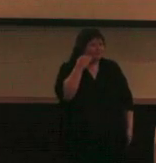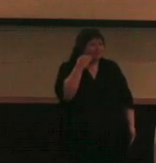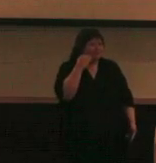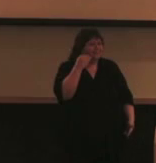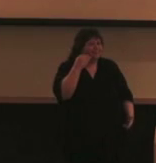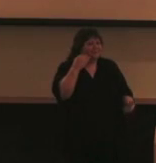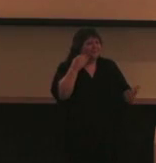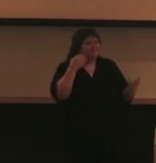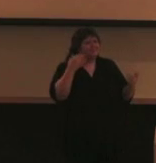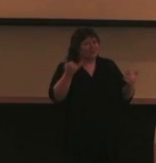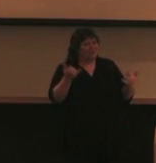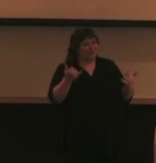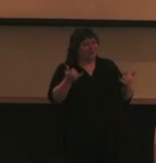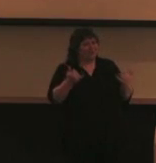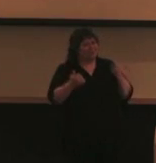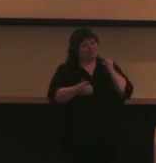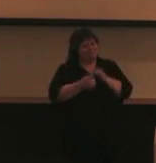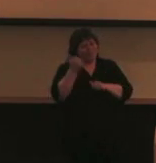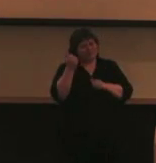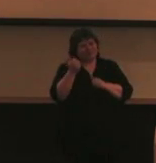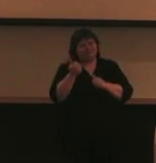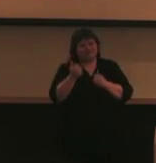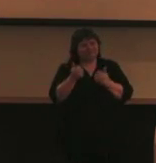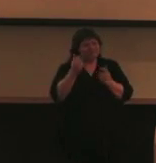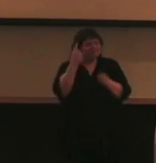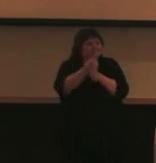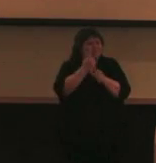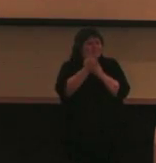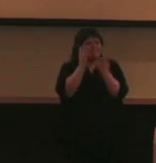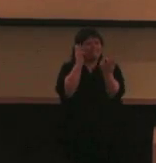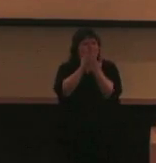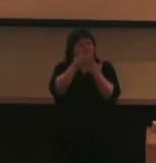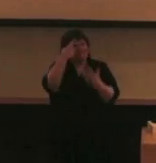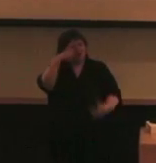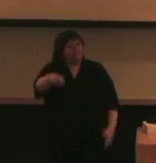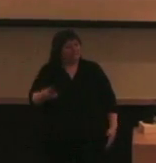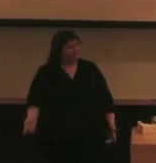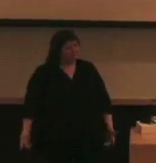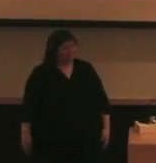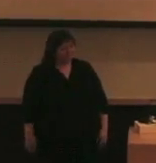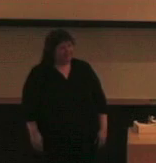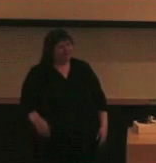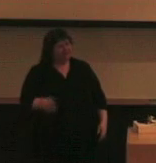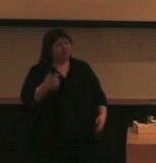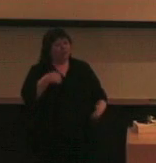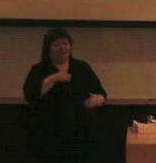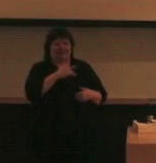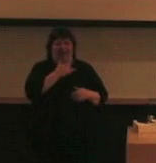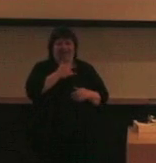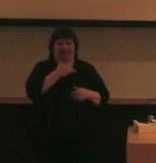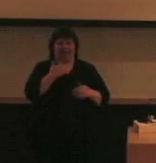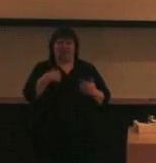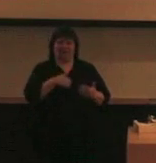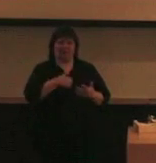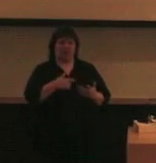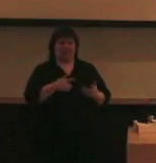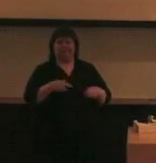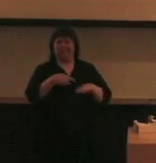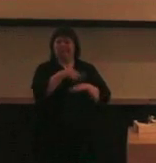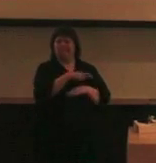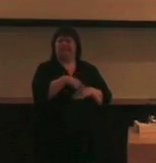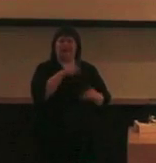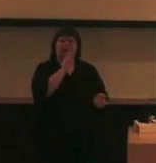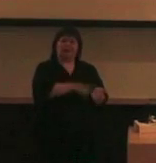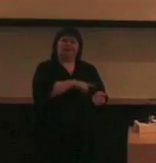needed to go to, which was the most appropriate placement for that patient, which we felt. And we didn't want to put him